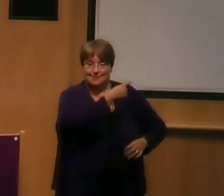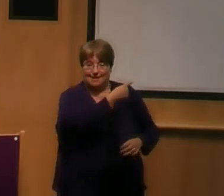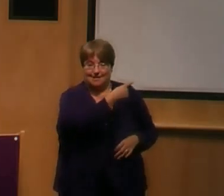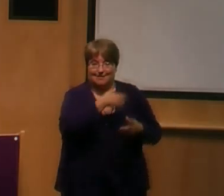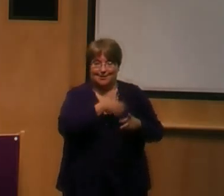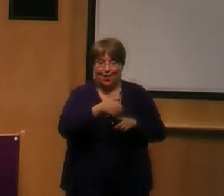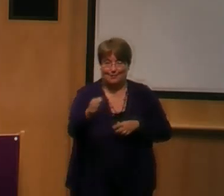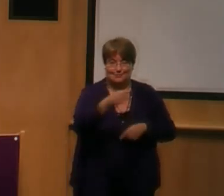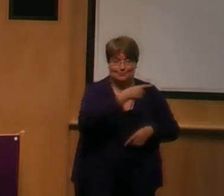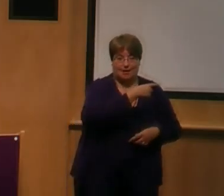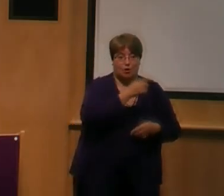The cultural element